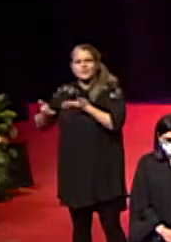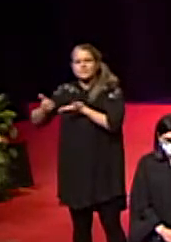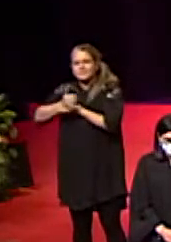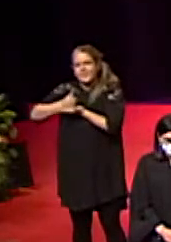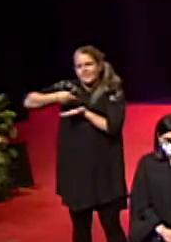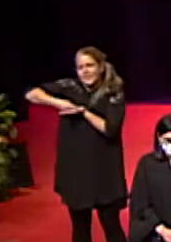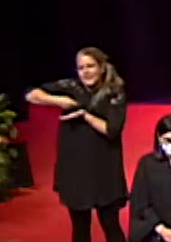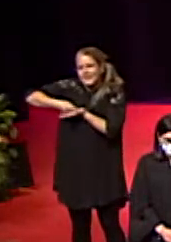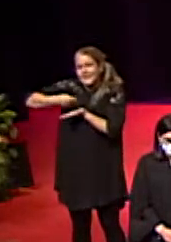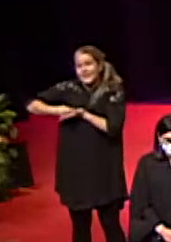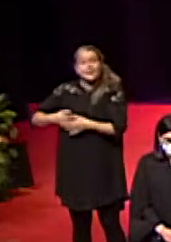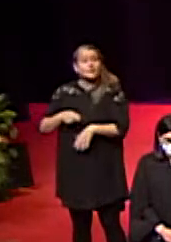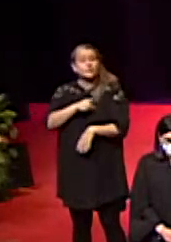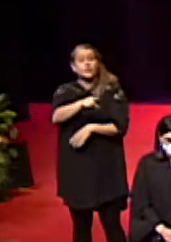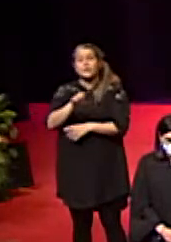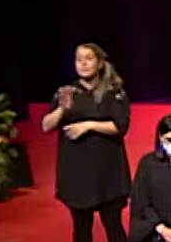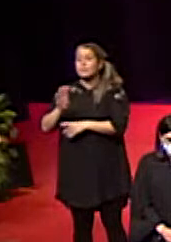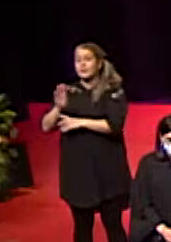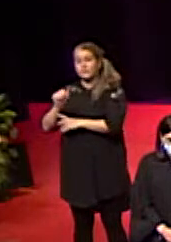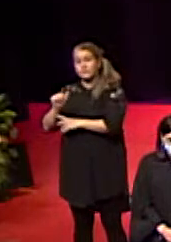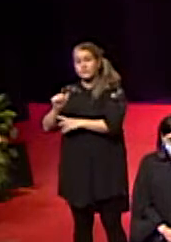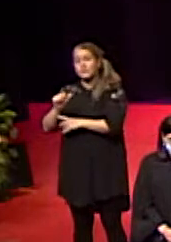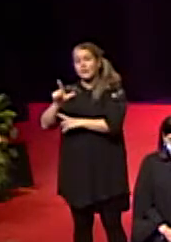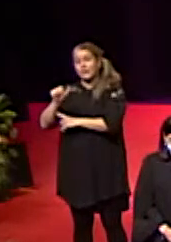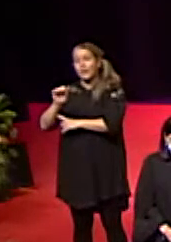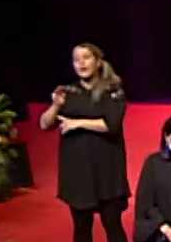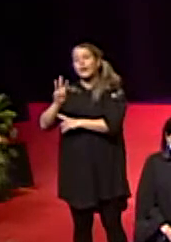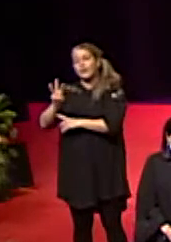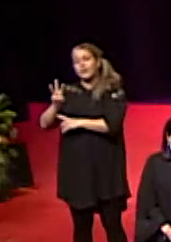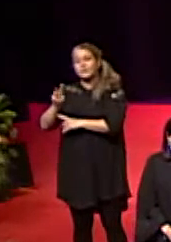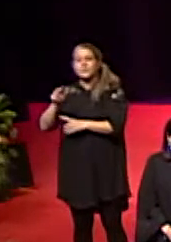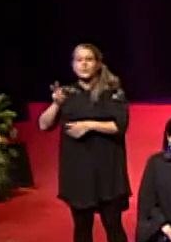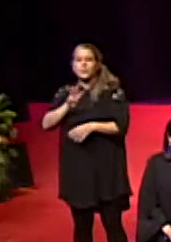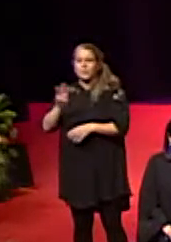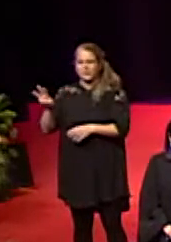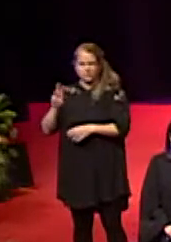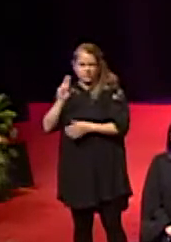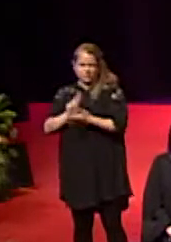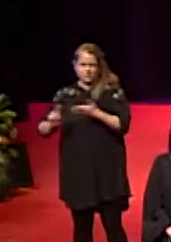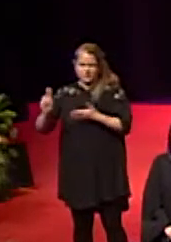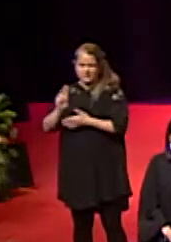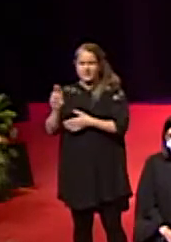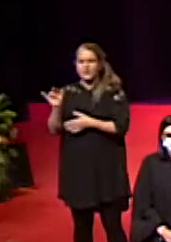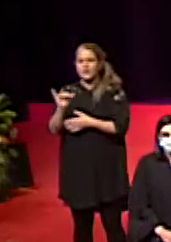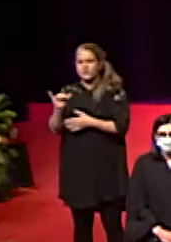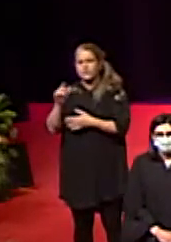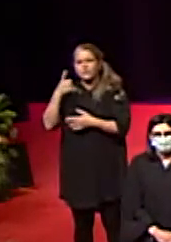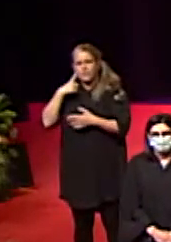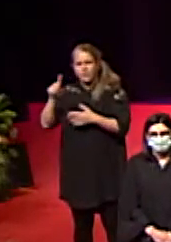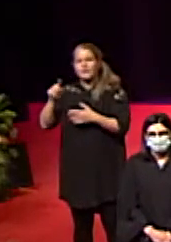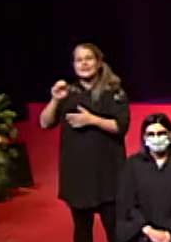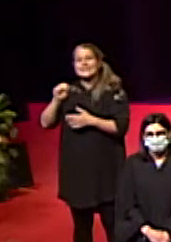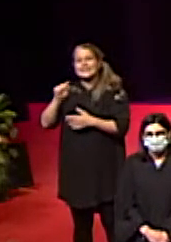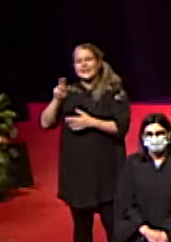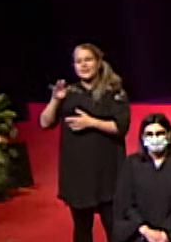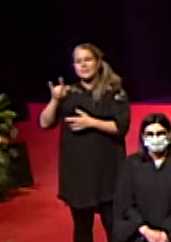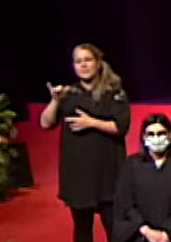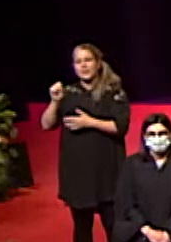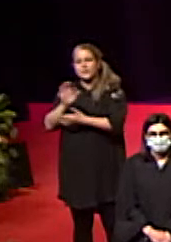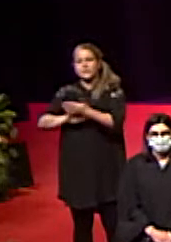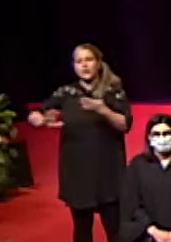Minister Tassi holds a Bachelor of Laws from Western University and a Master of Religious Education from the University of St. Michael's College at the University of